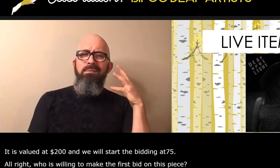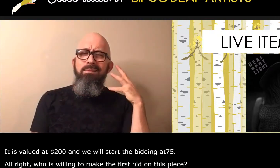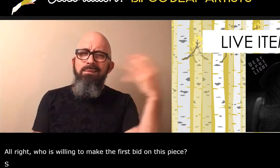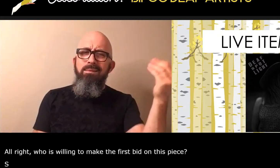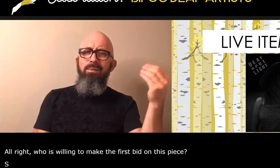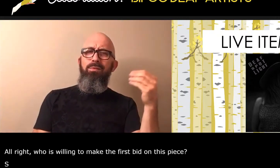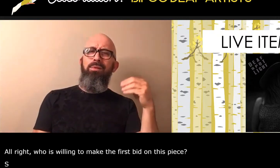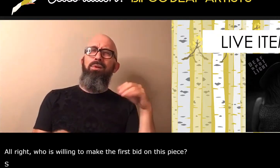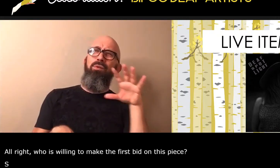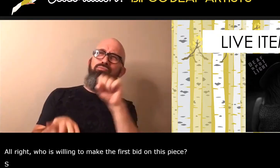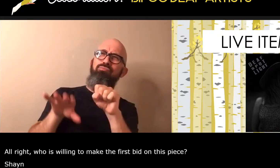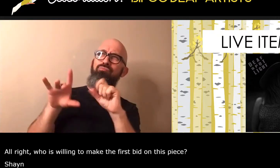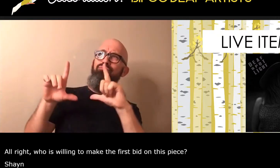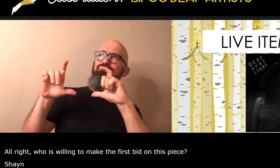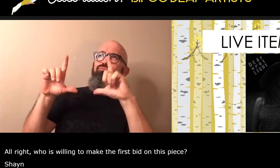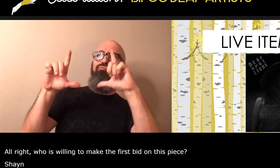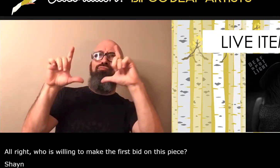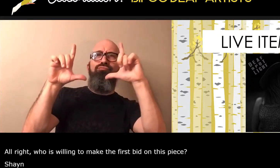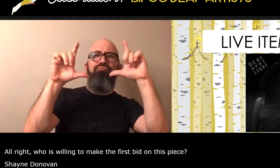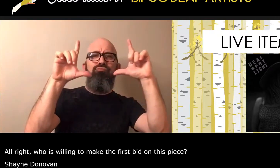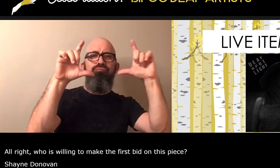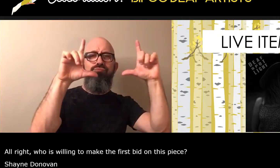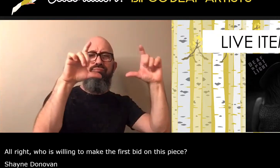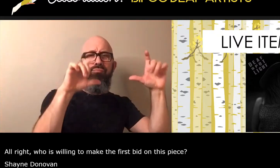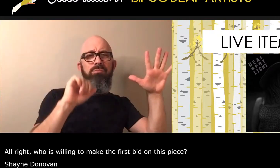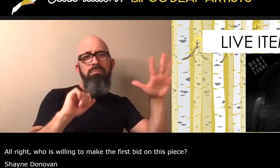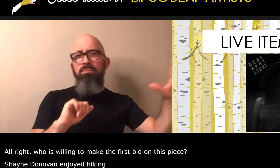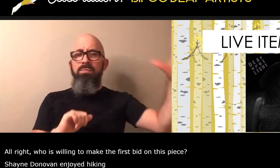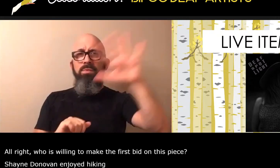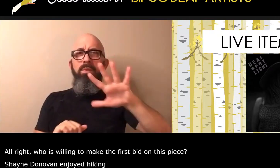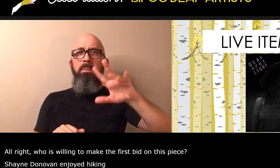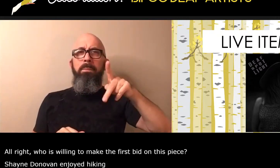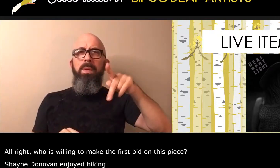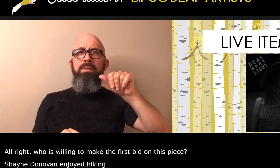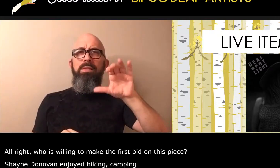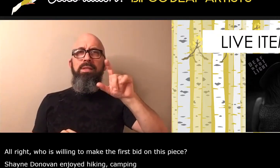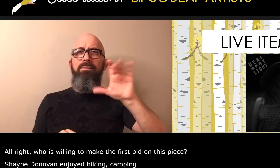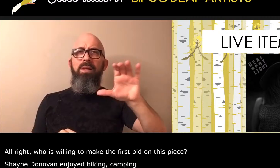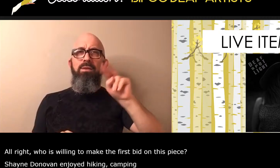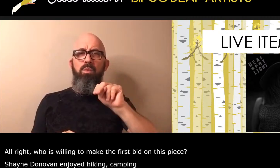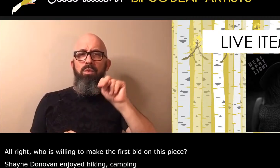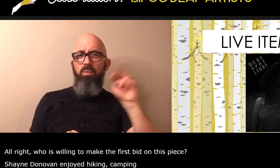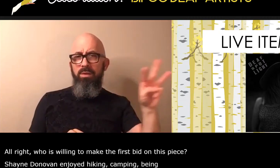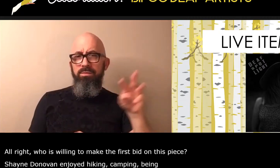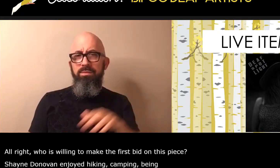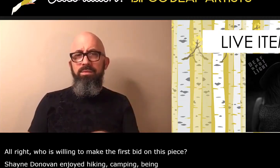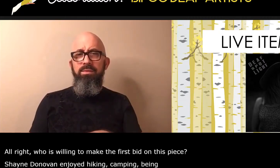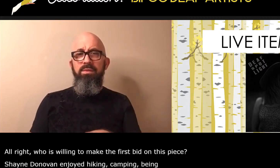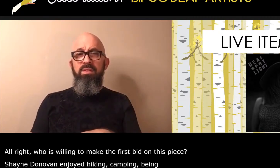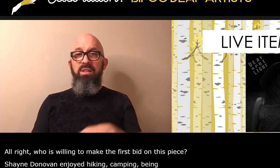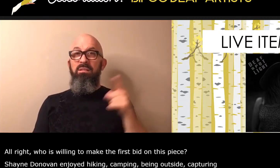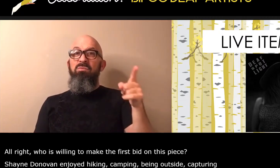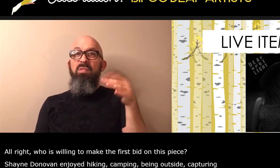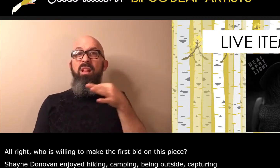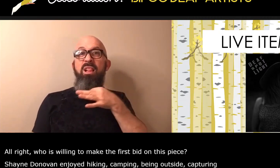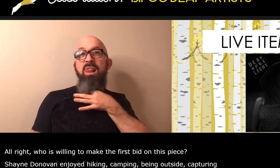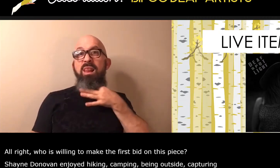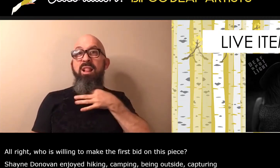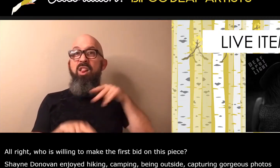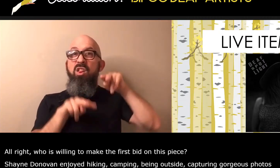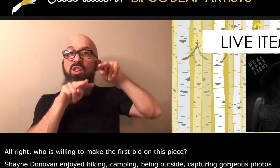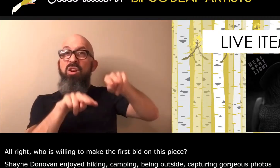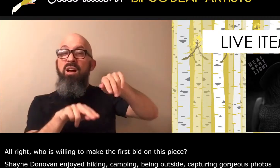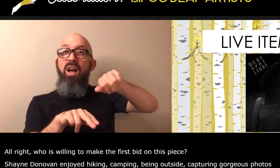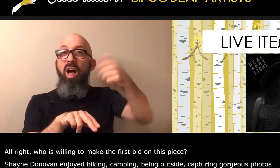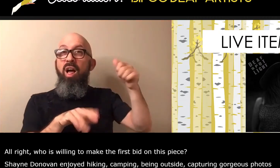enjoys hiking, camping, being outside, capturing gorgeous photos in the Pacific